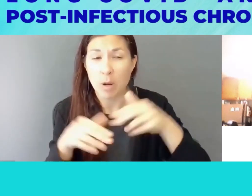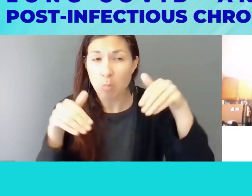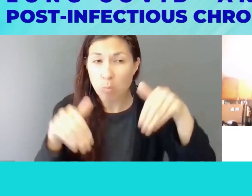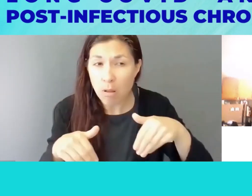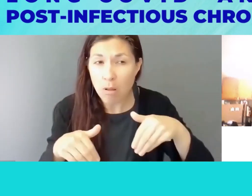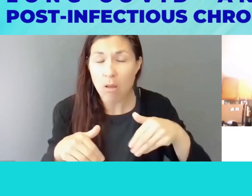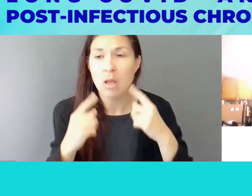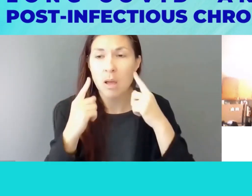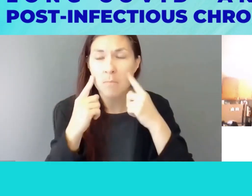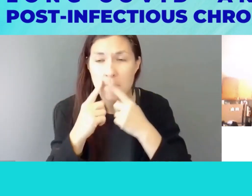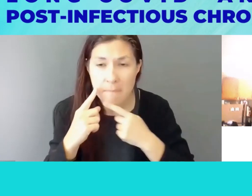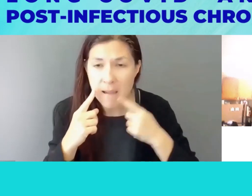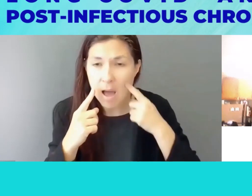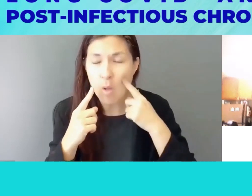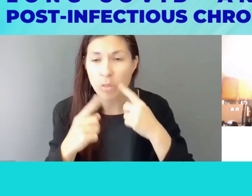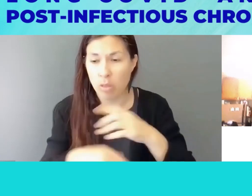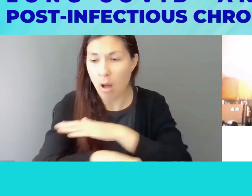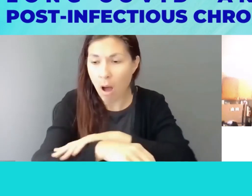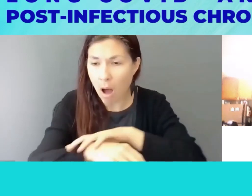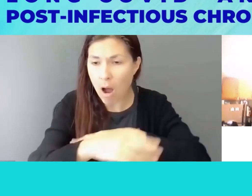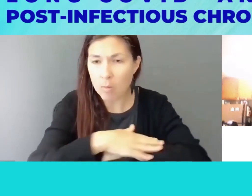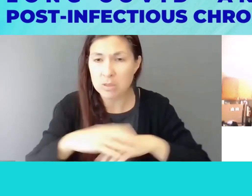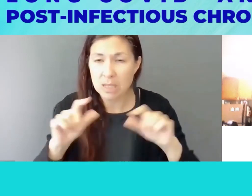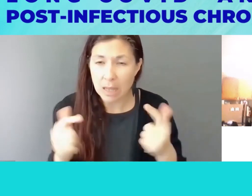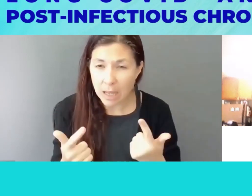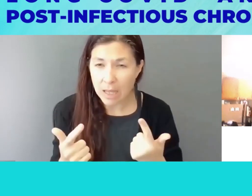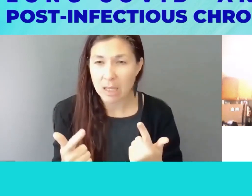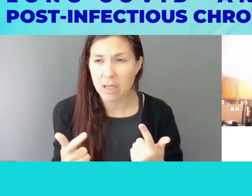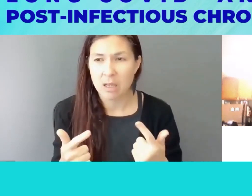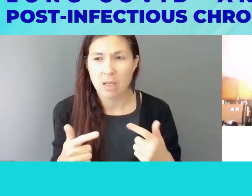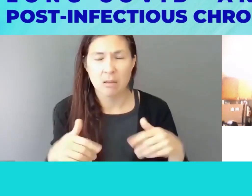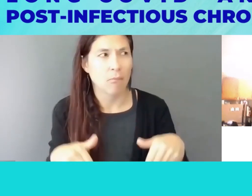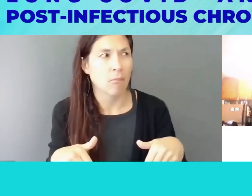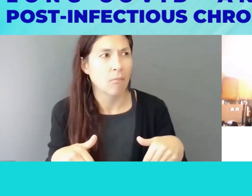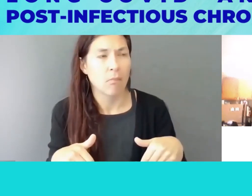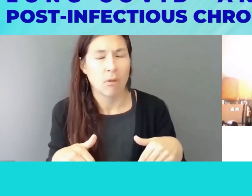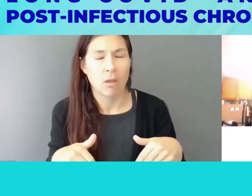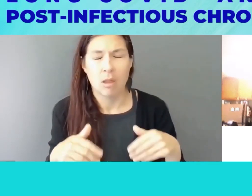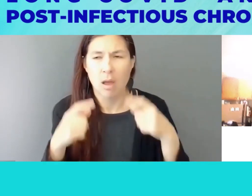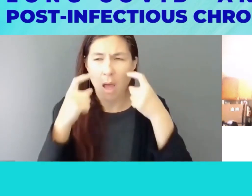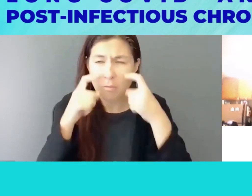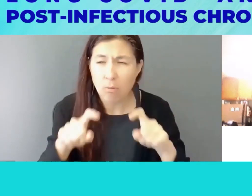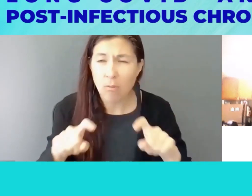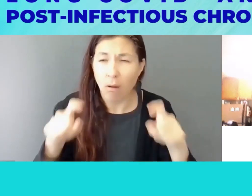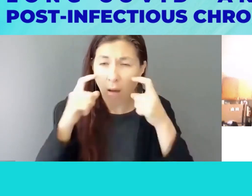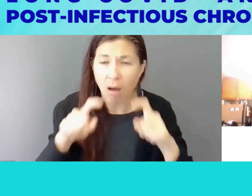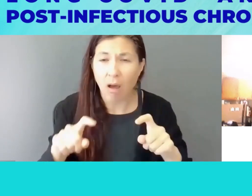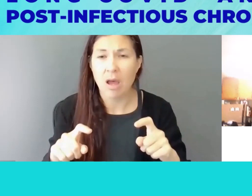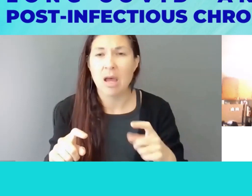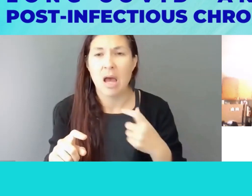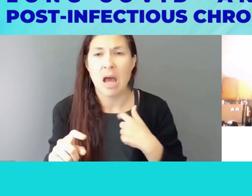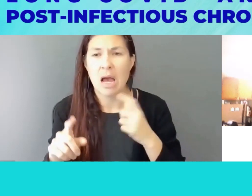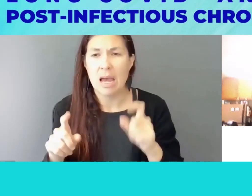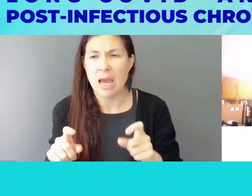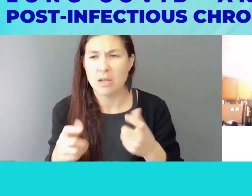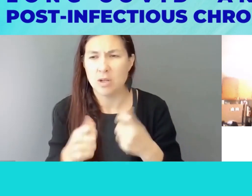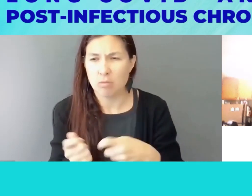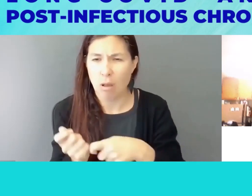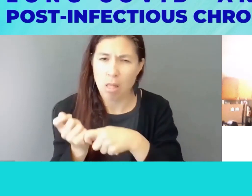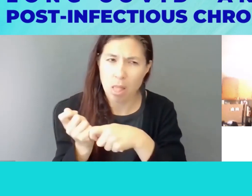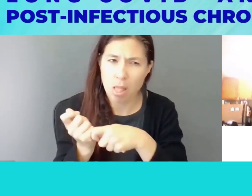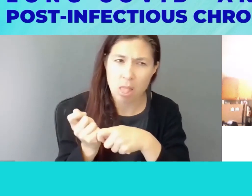push through to do what needed to be done, no matter how exhausted I was, and that it would be shameful, if not dangerous, to admit that I was barely keeping up.